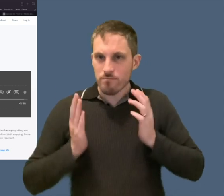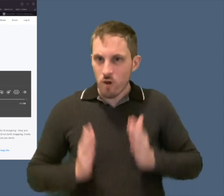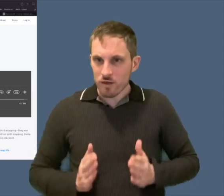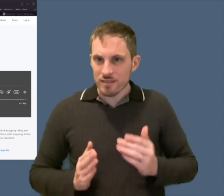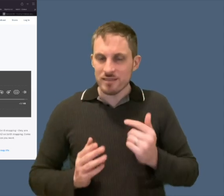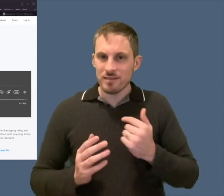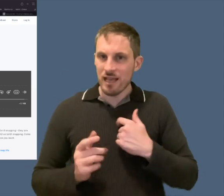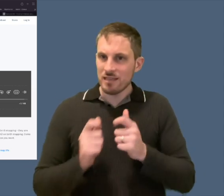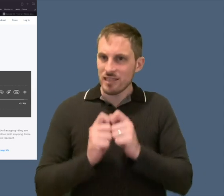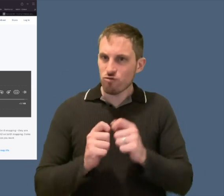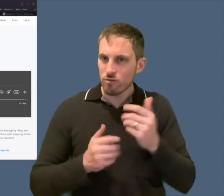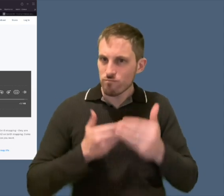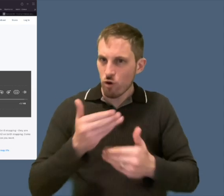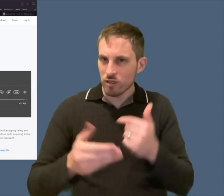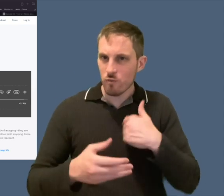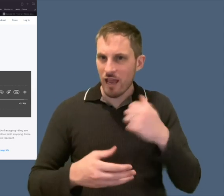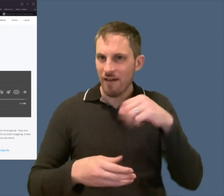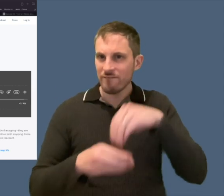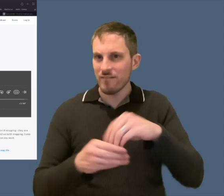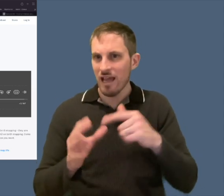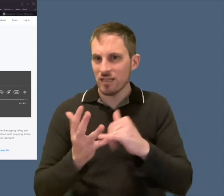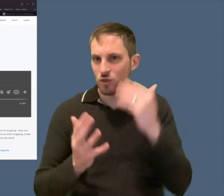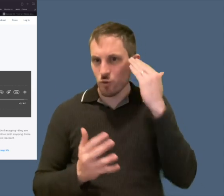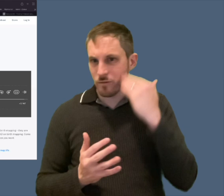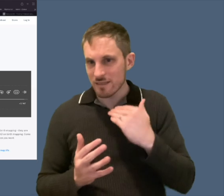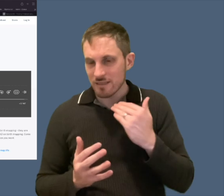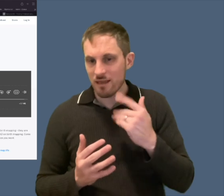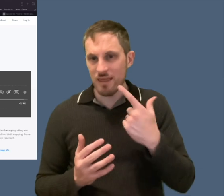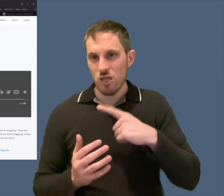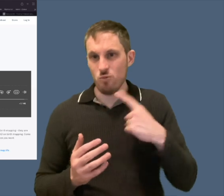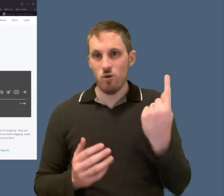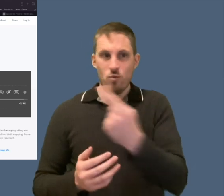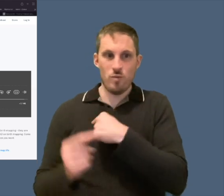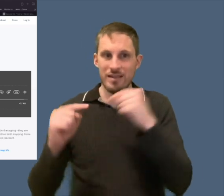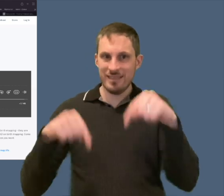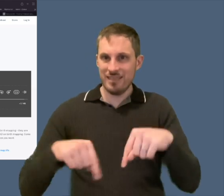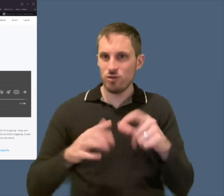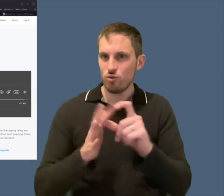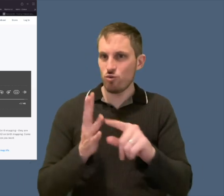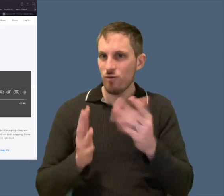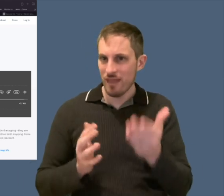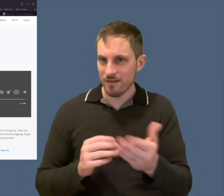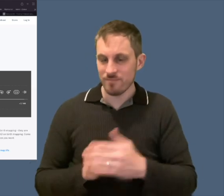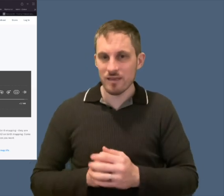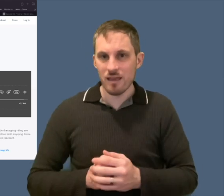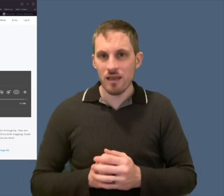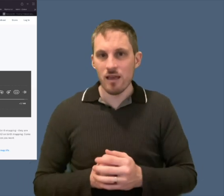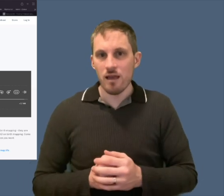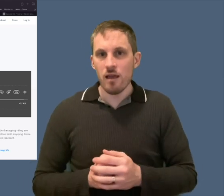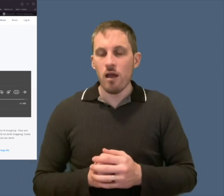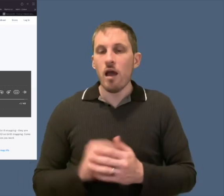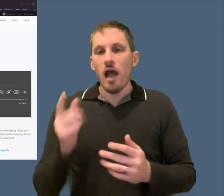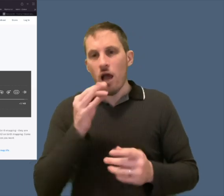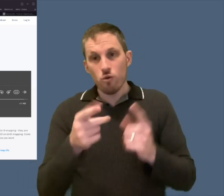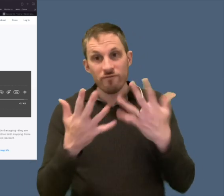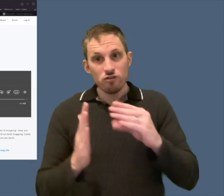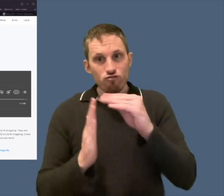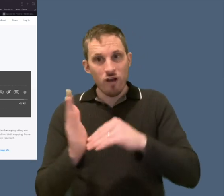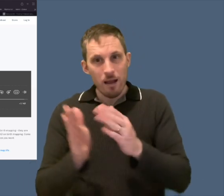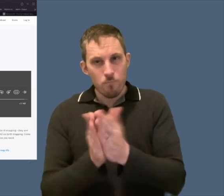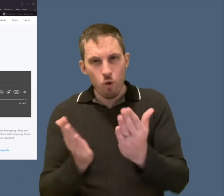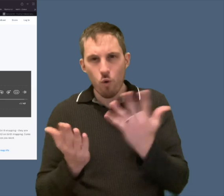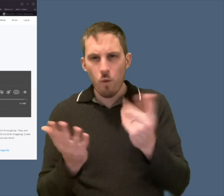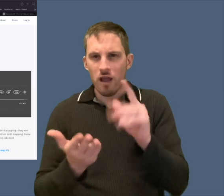sacred processes we go through as women. And I mean, that's why we're all here to do that. So you've written the book. Where have you gone